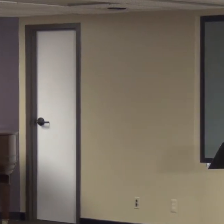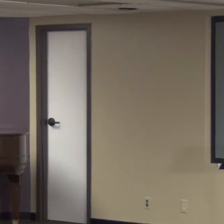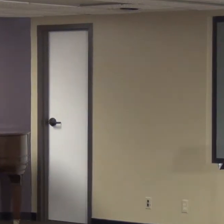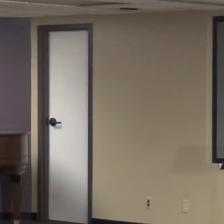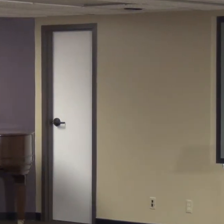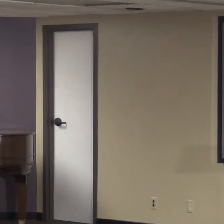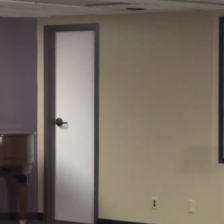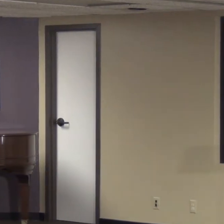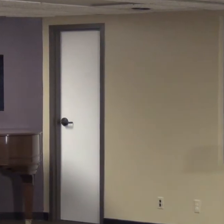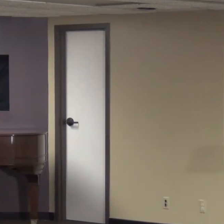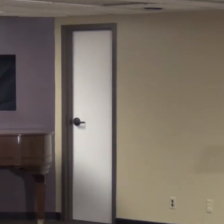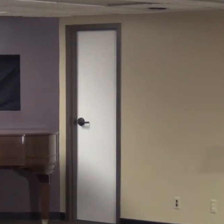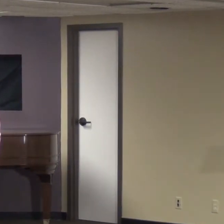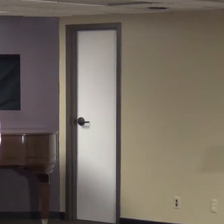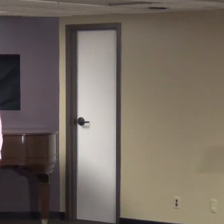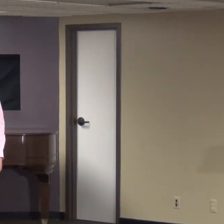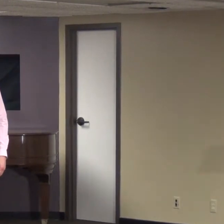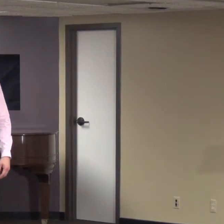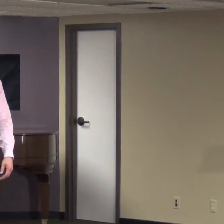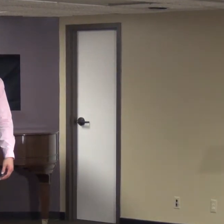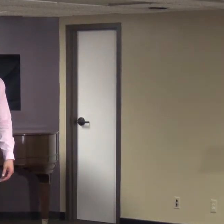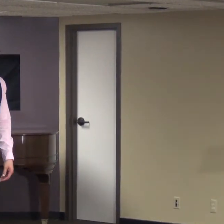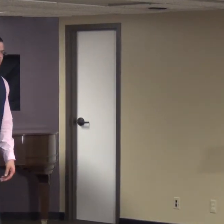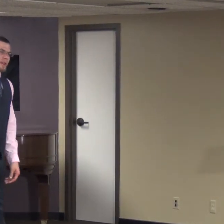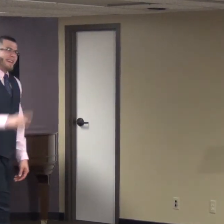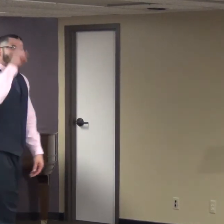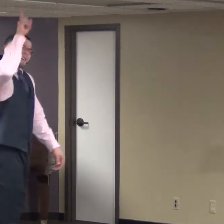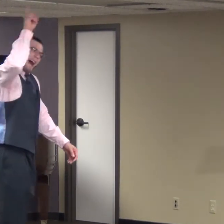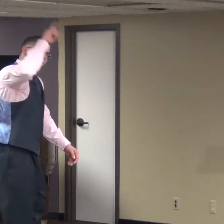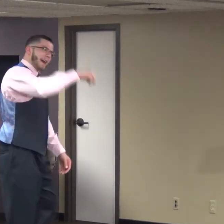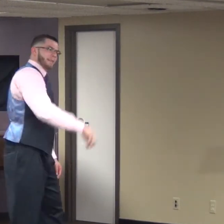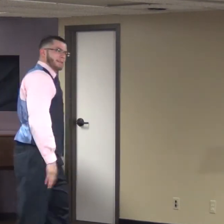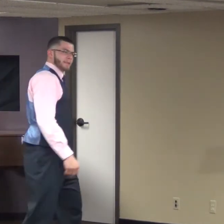It's not his to own. It's God's.